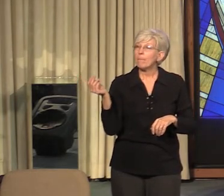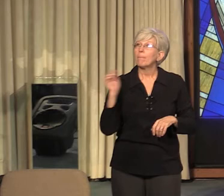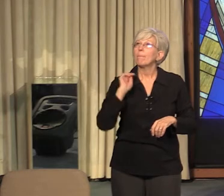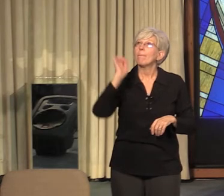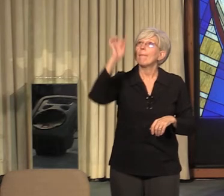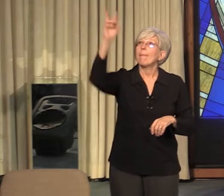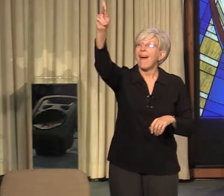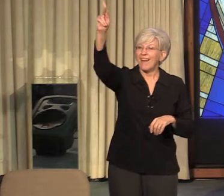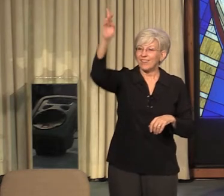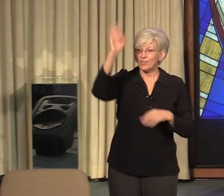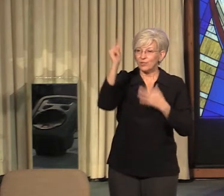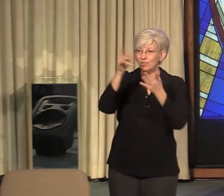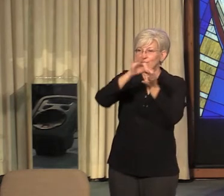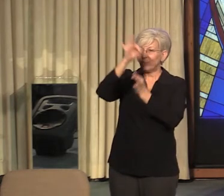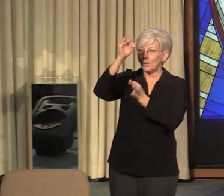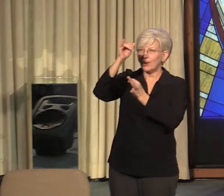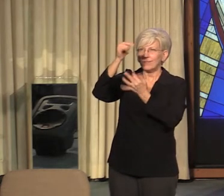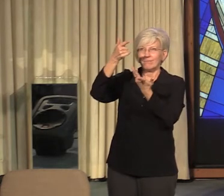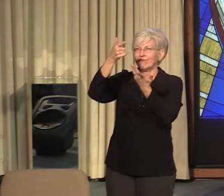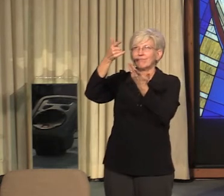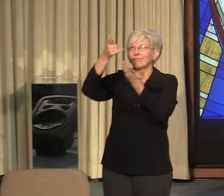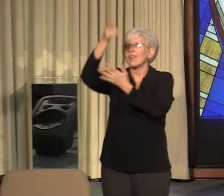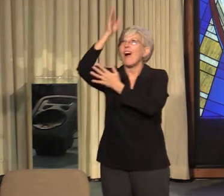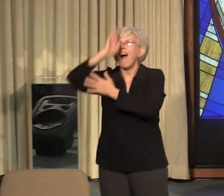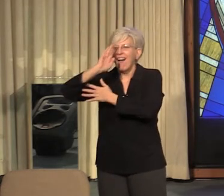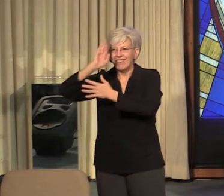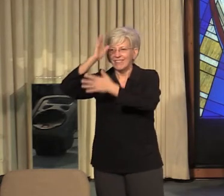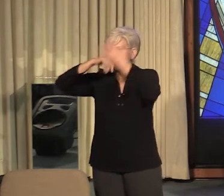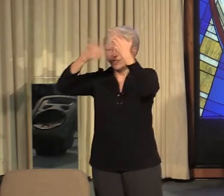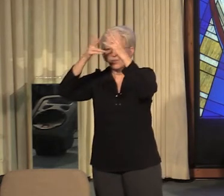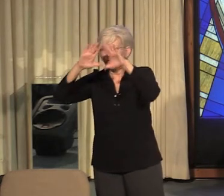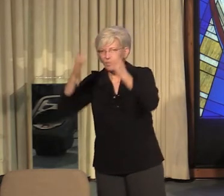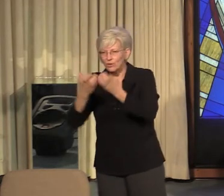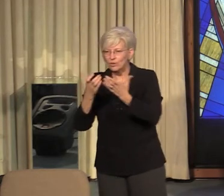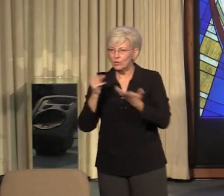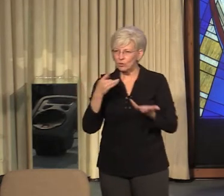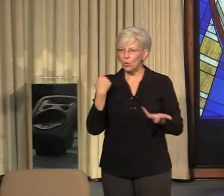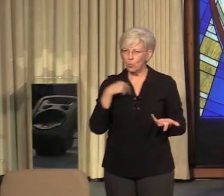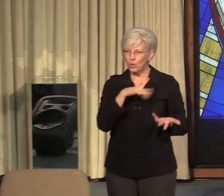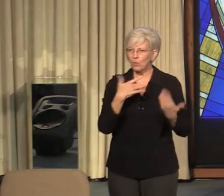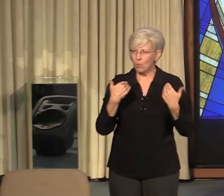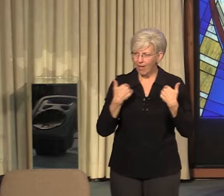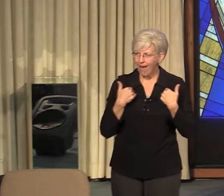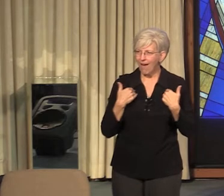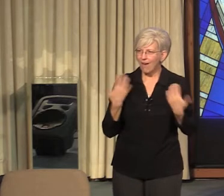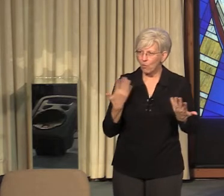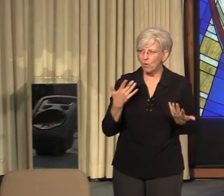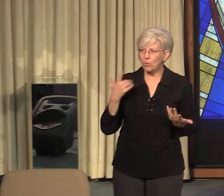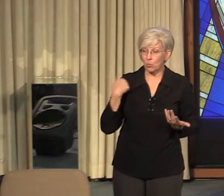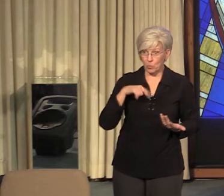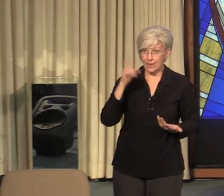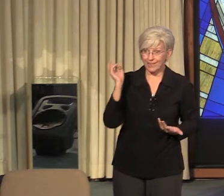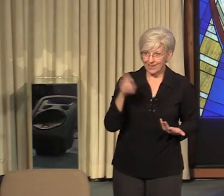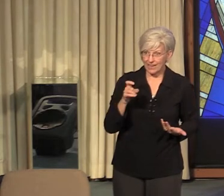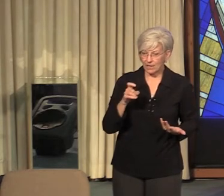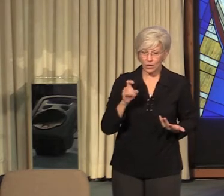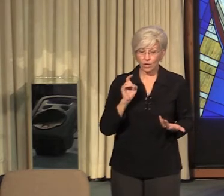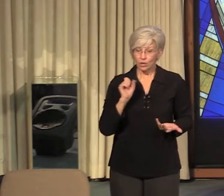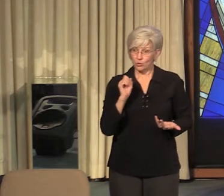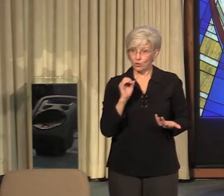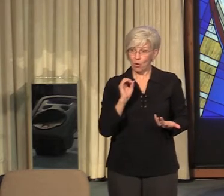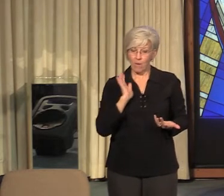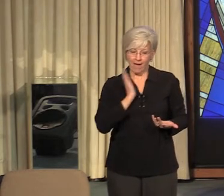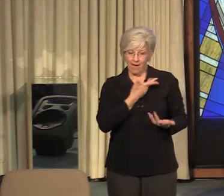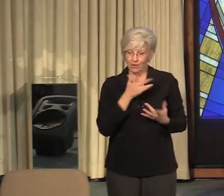Spirit, God, the universe, so that we may be better equipped, so that our spirits may fly a